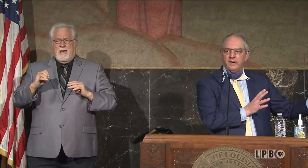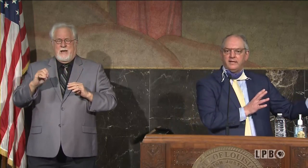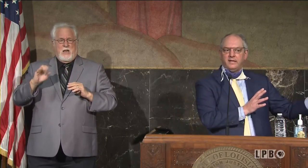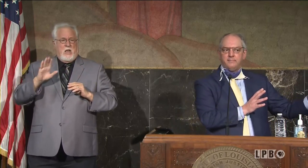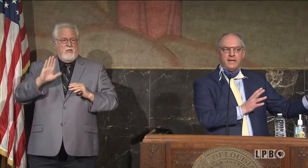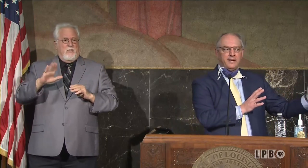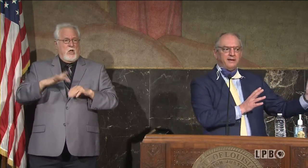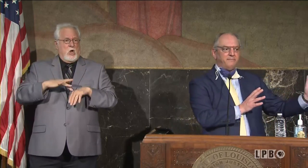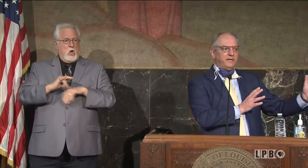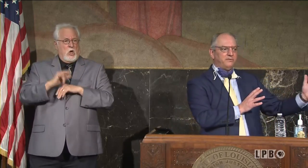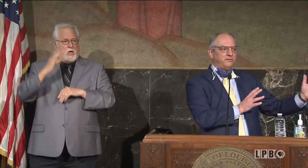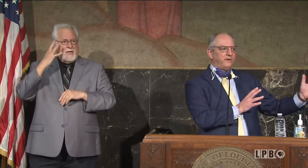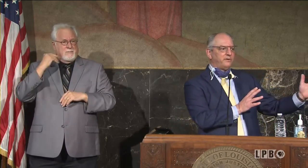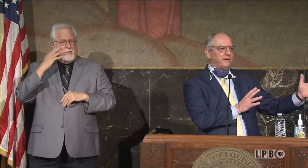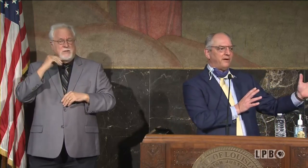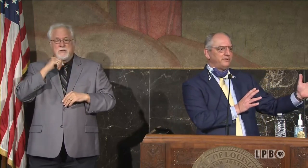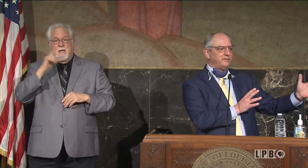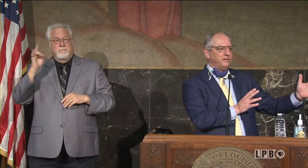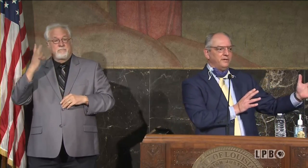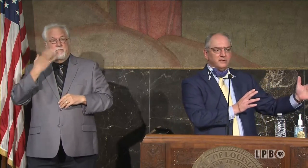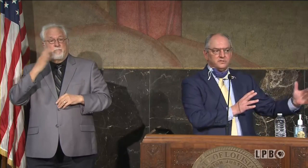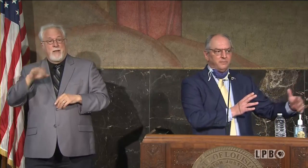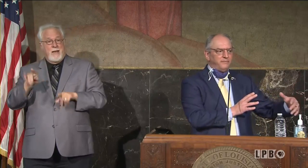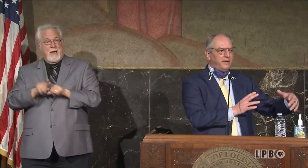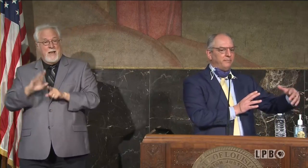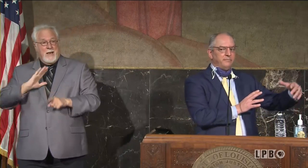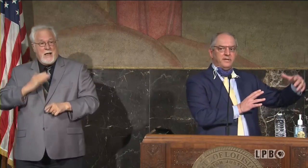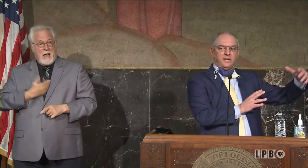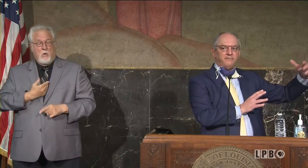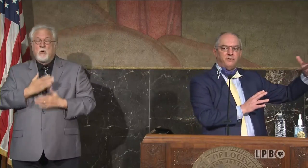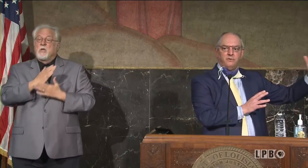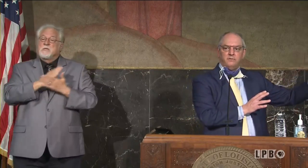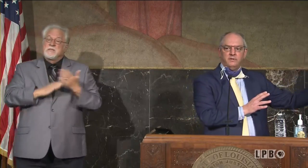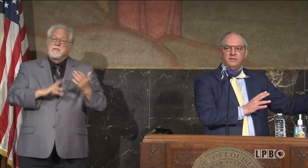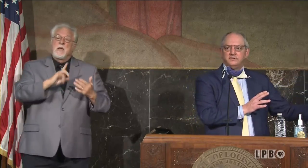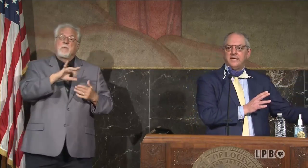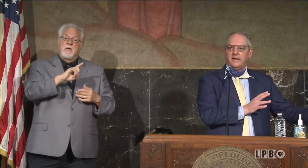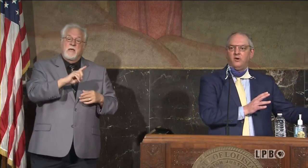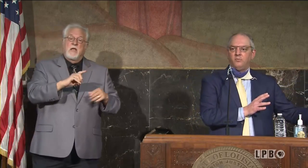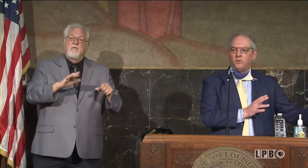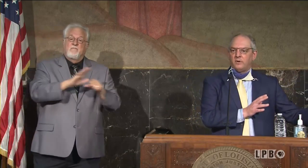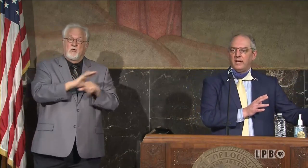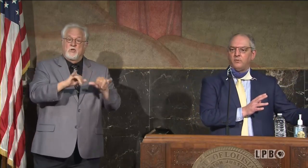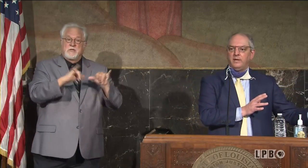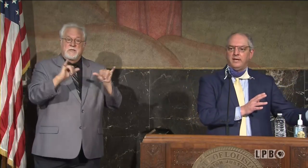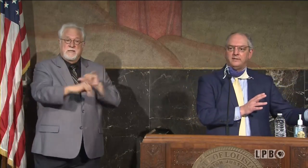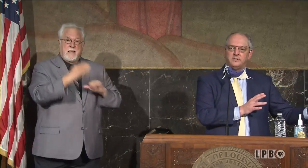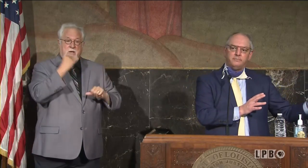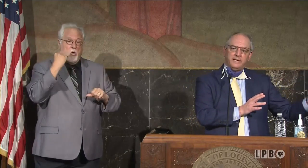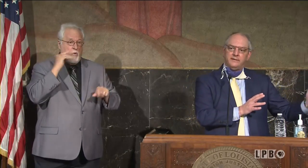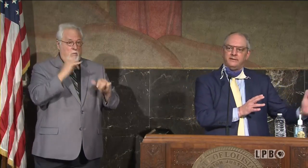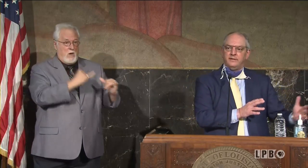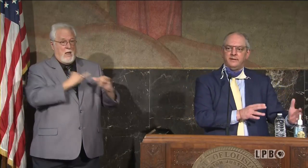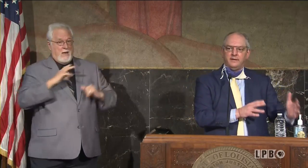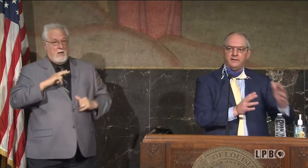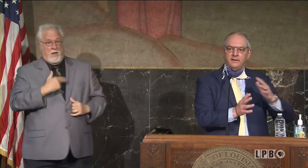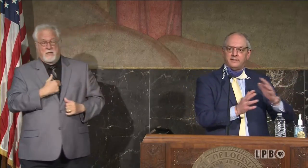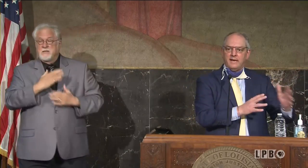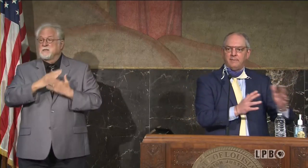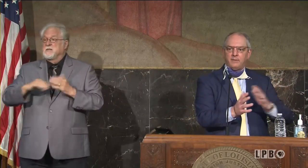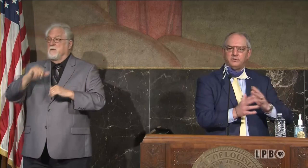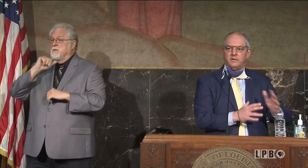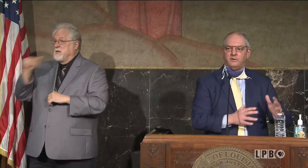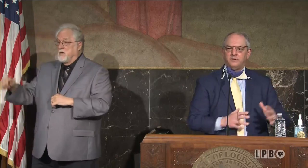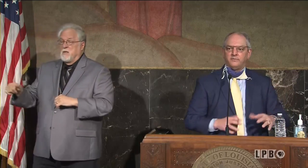with COVID-19 may not have been as severe as ours. Some of them did a full stay-at-home order like we did. Some didn't, and